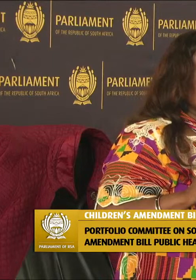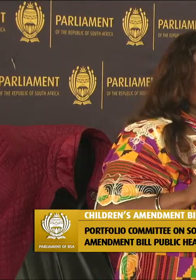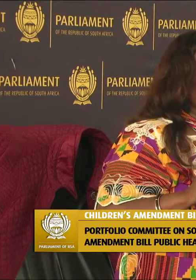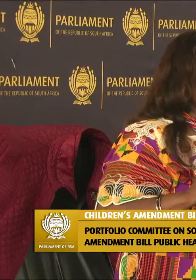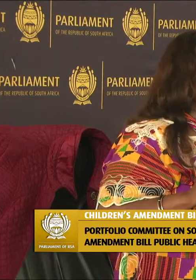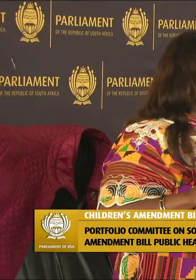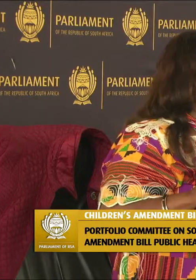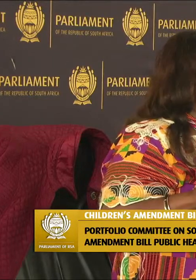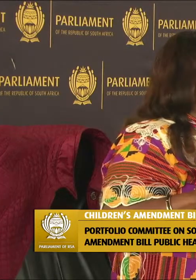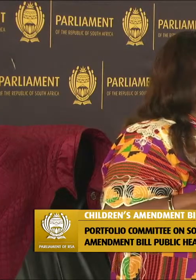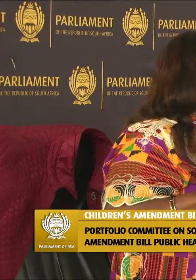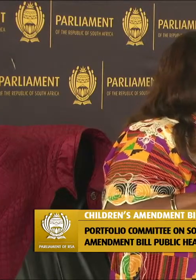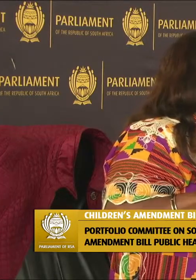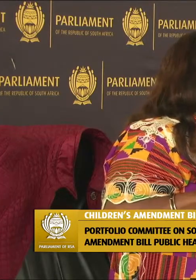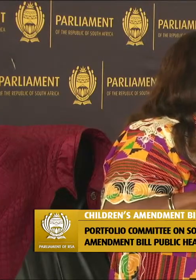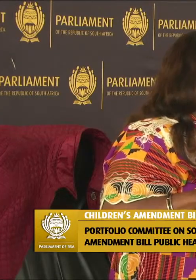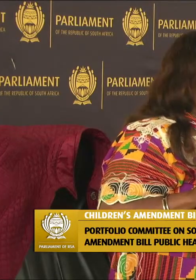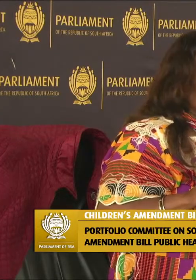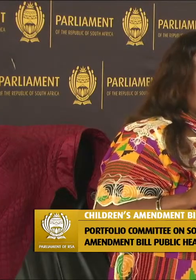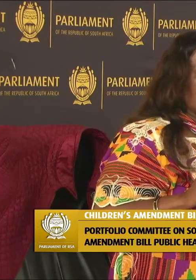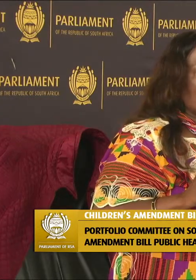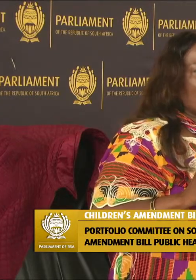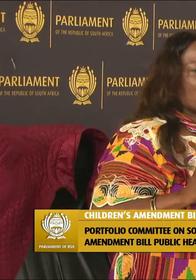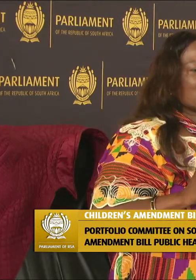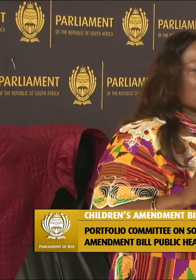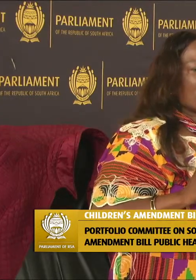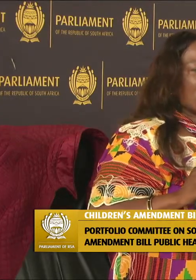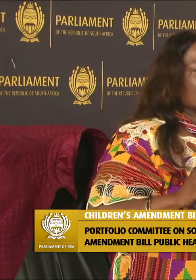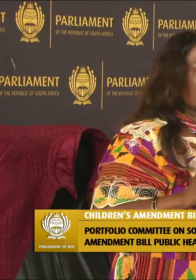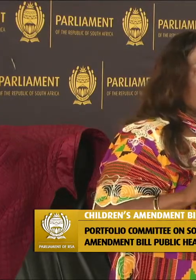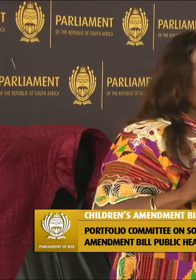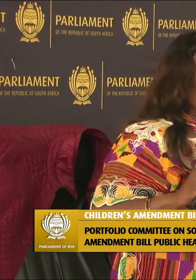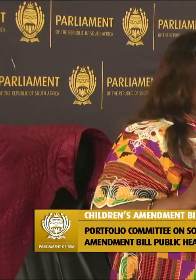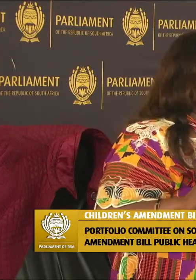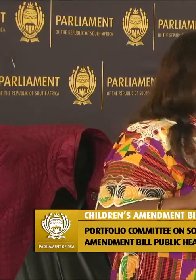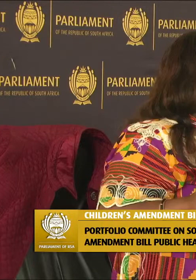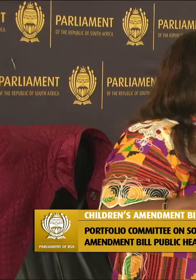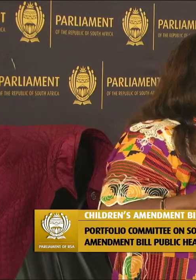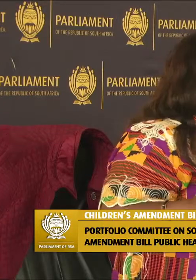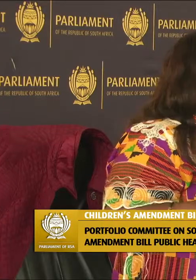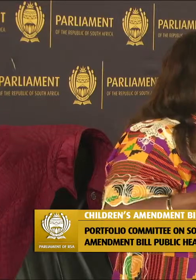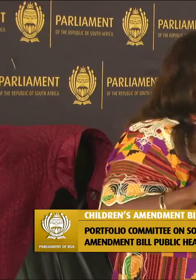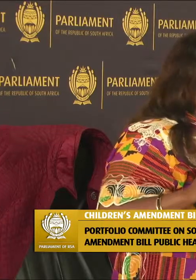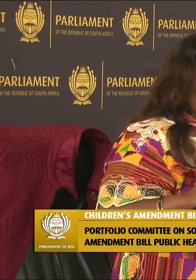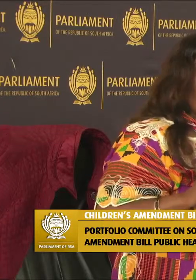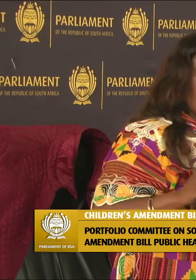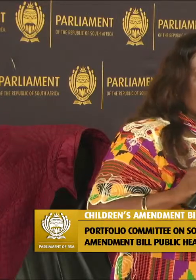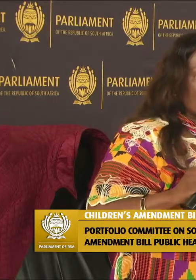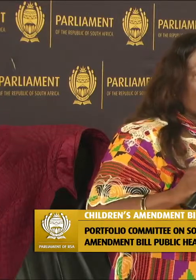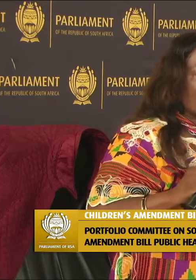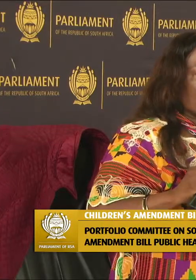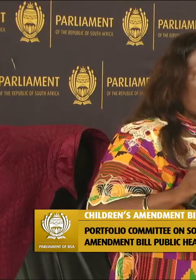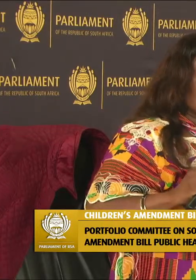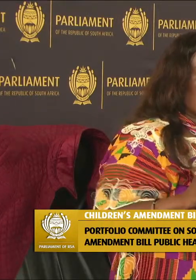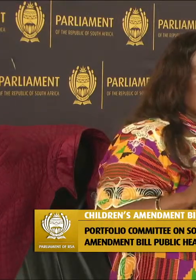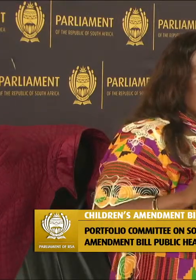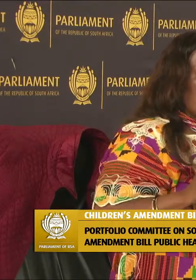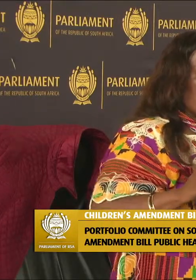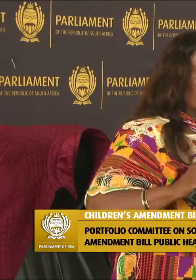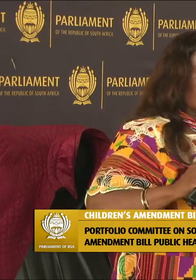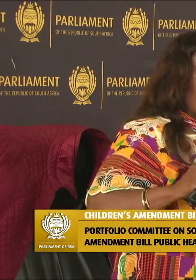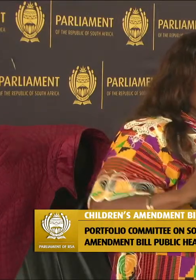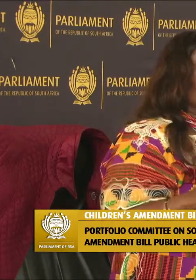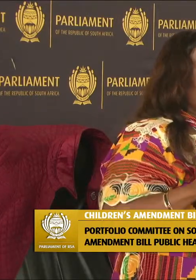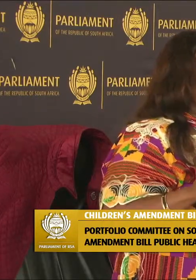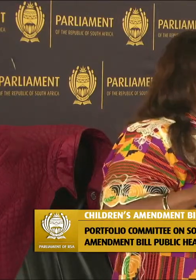ye-ECDs esizibiza inkuliso emakhaya esivela nje randomly ubone ukuthi uya household